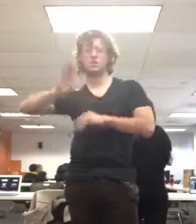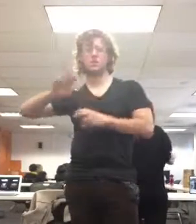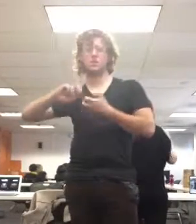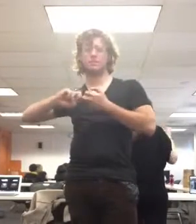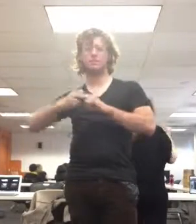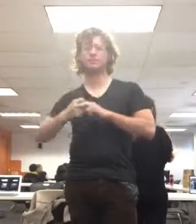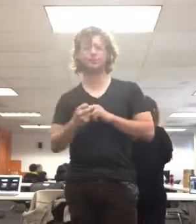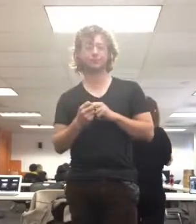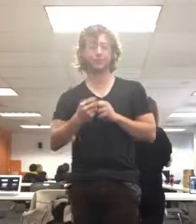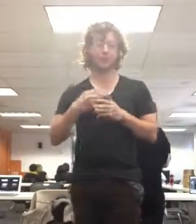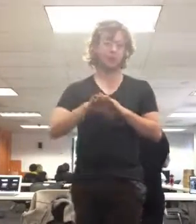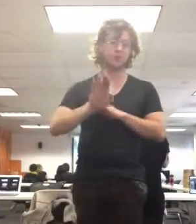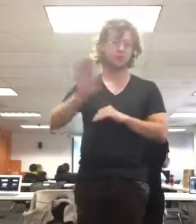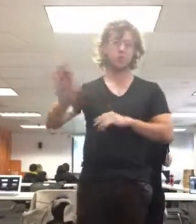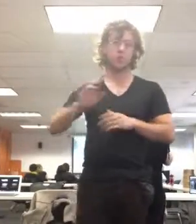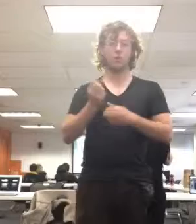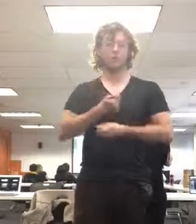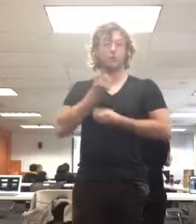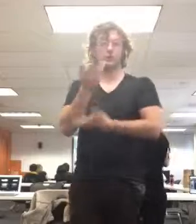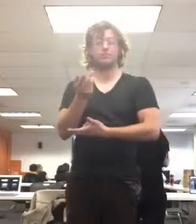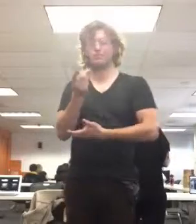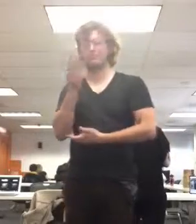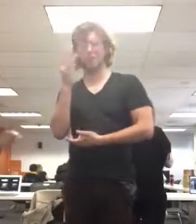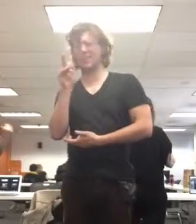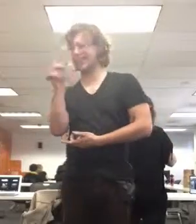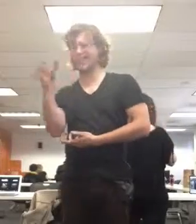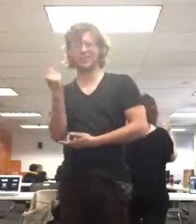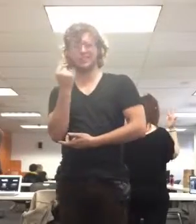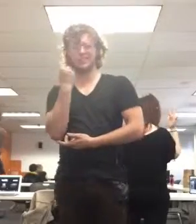production. Because they understand you, and it's all about communication.